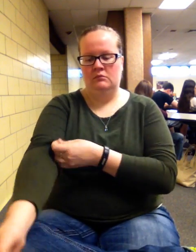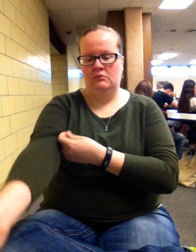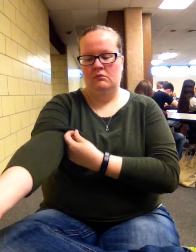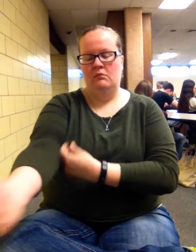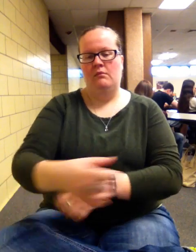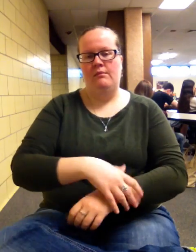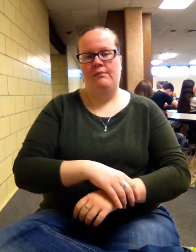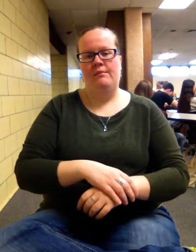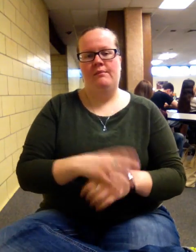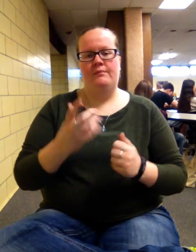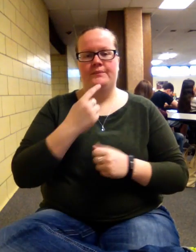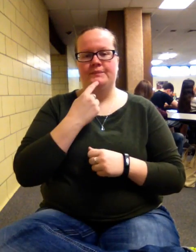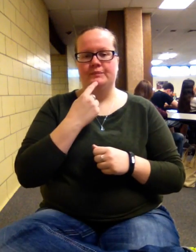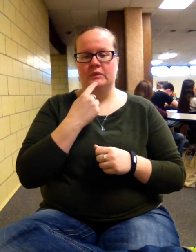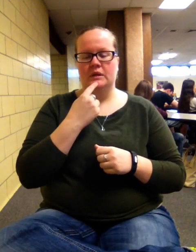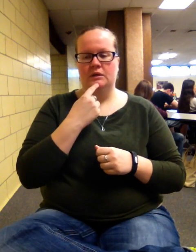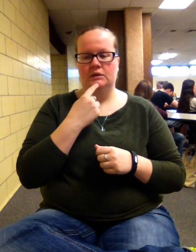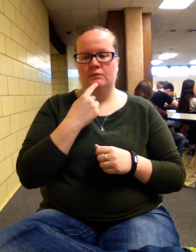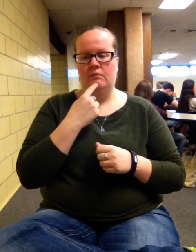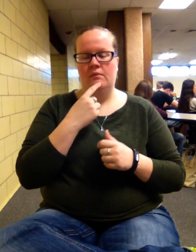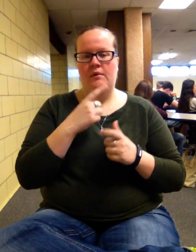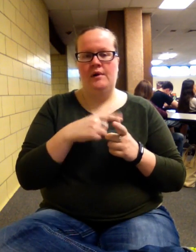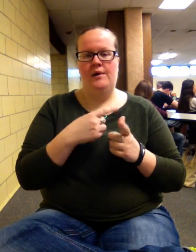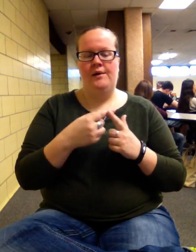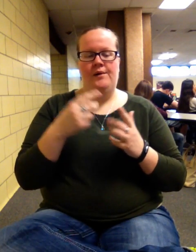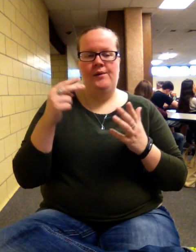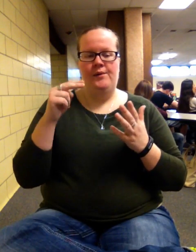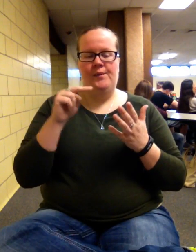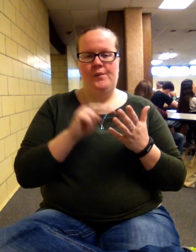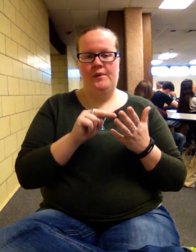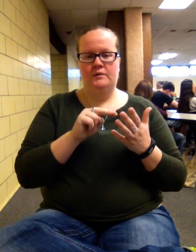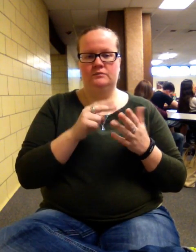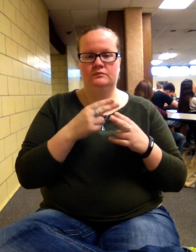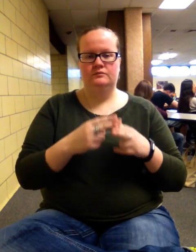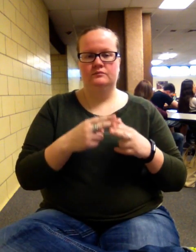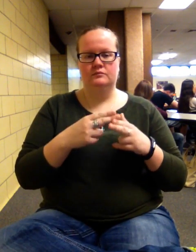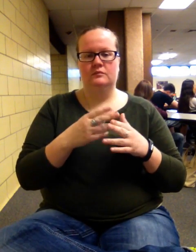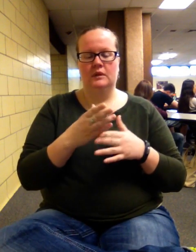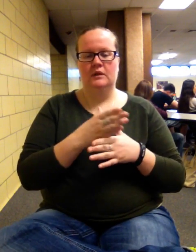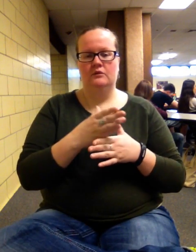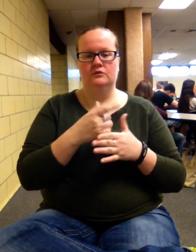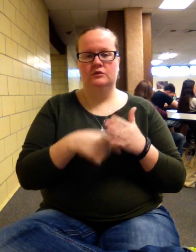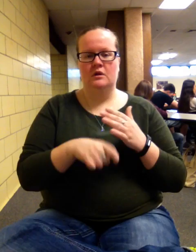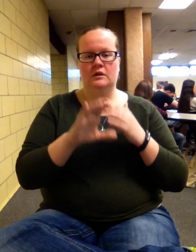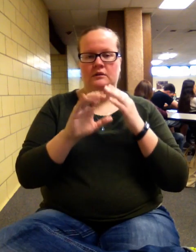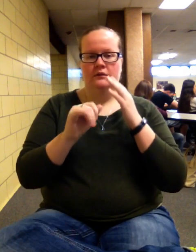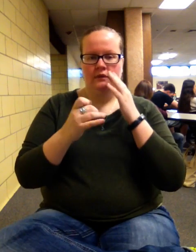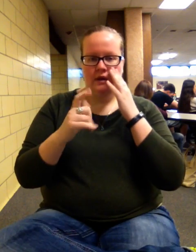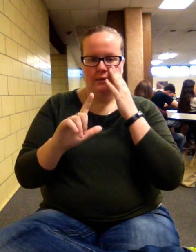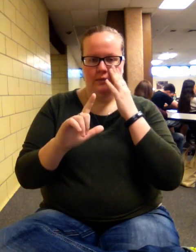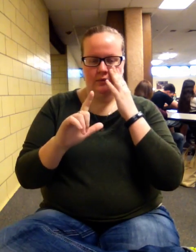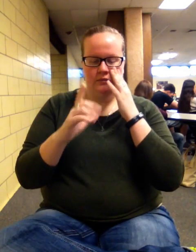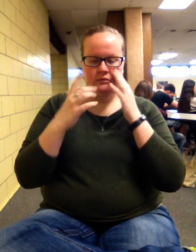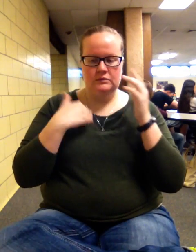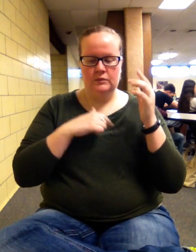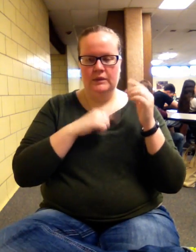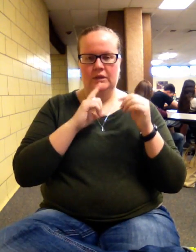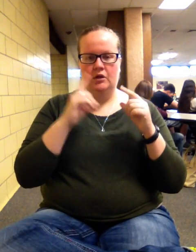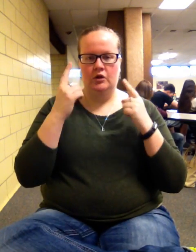So what we're saying then is when we're looking at weighted average cost of capital, what we're going to be considering is